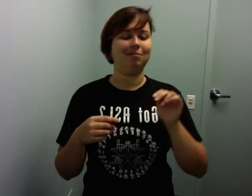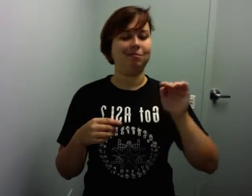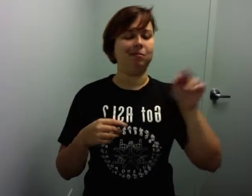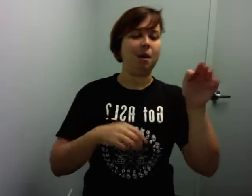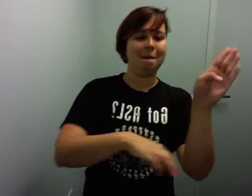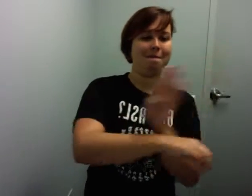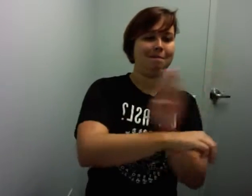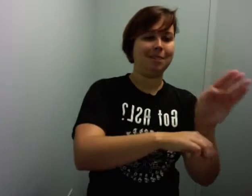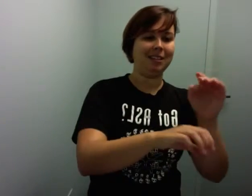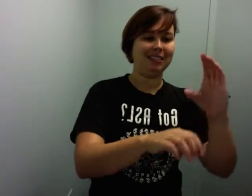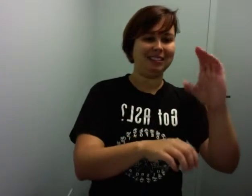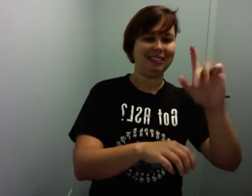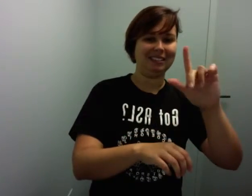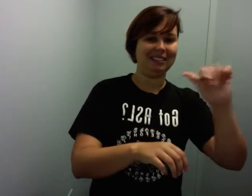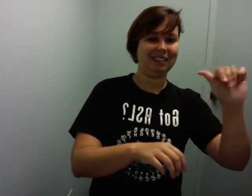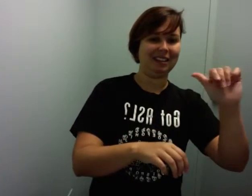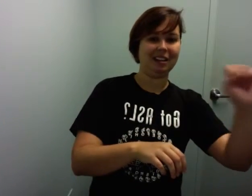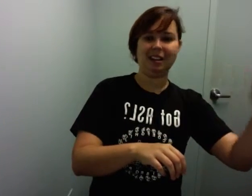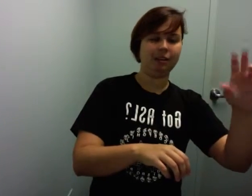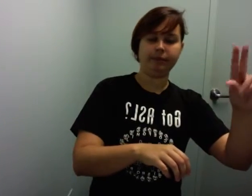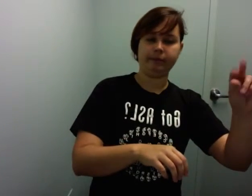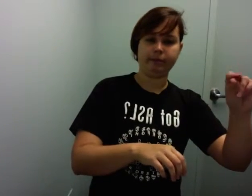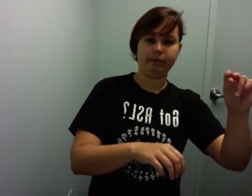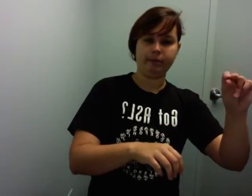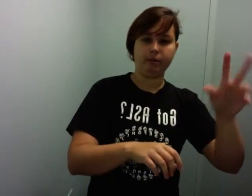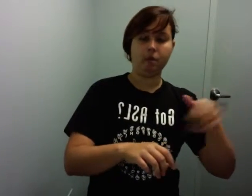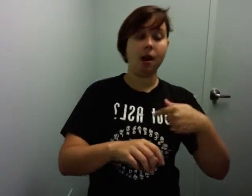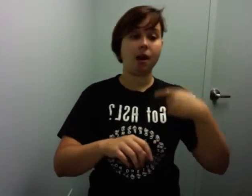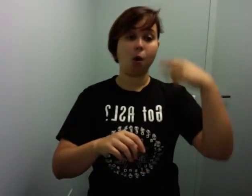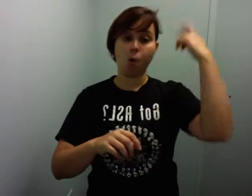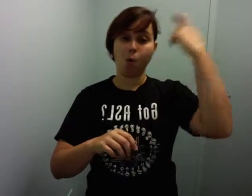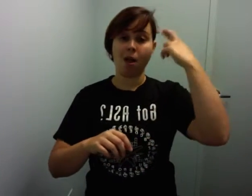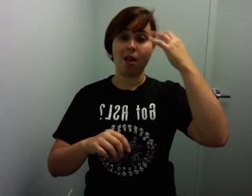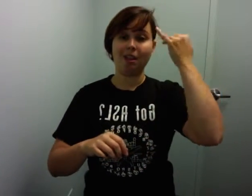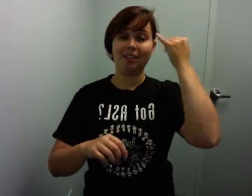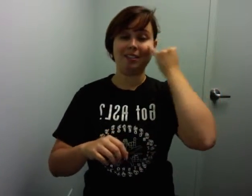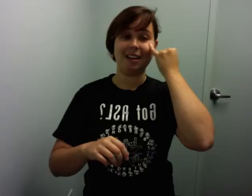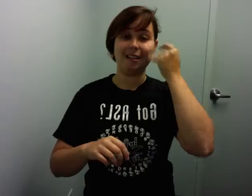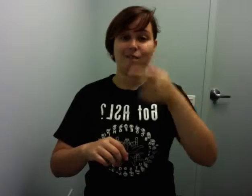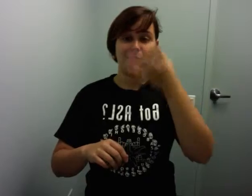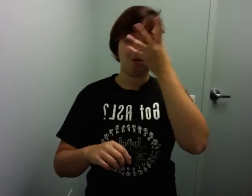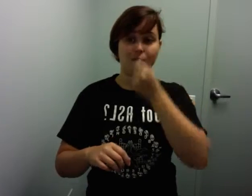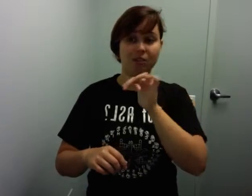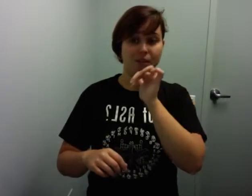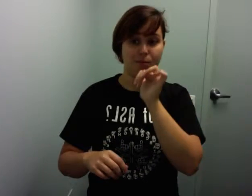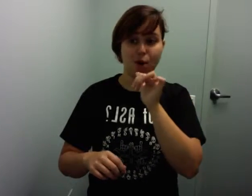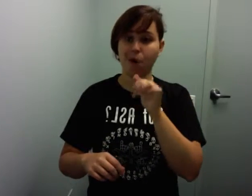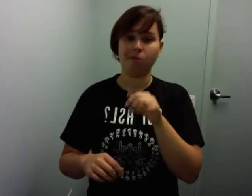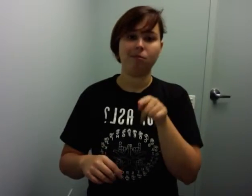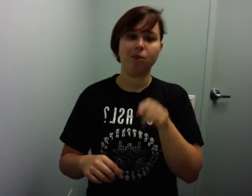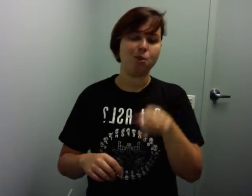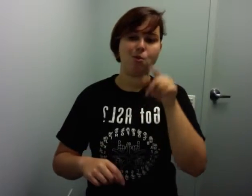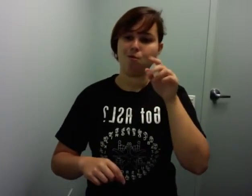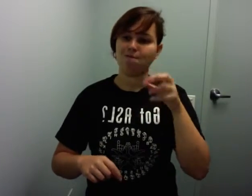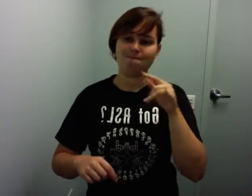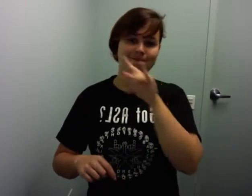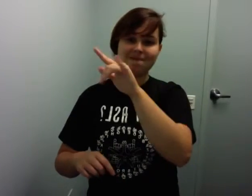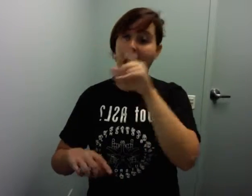to realize is that if you don't sleep, you don't fly. Essentially, you never get there.